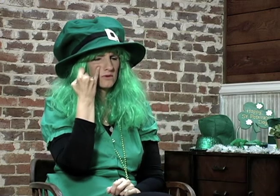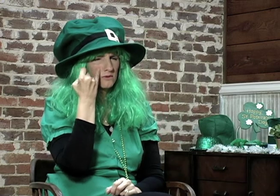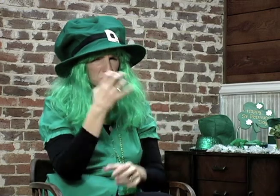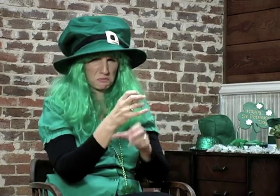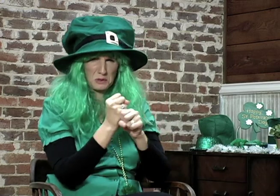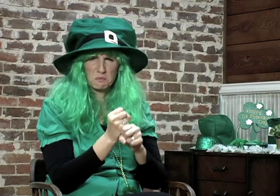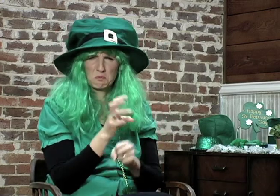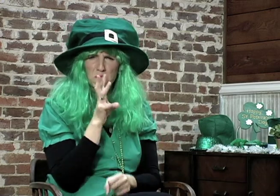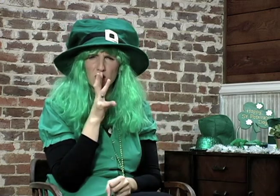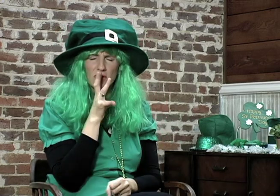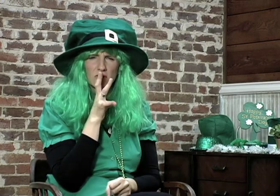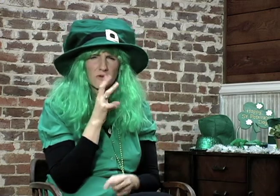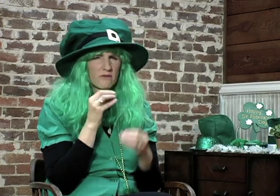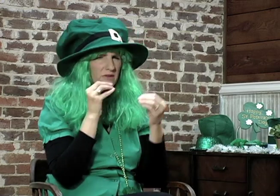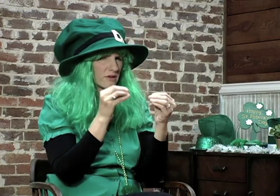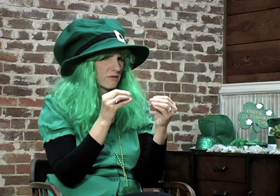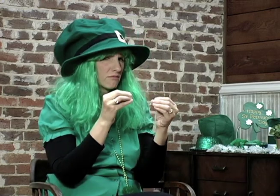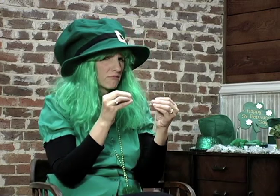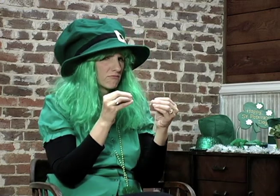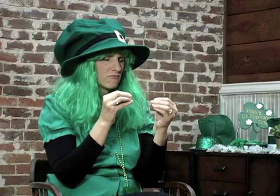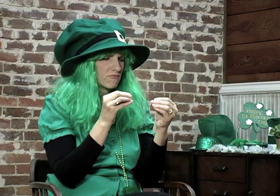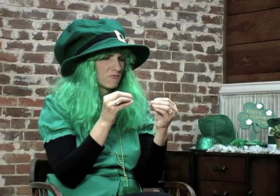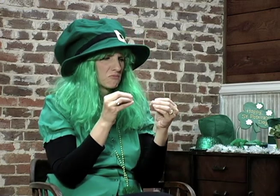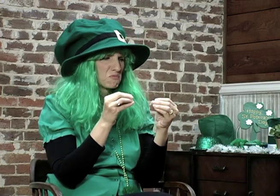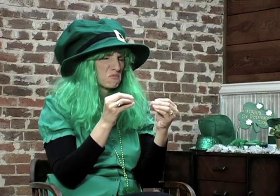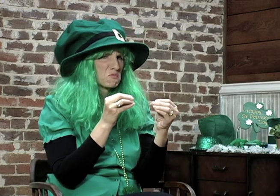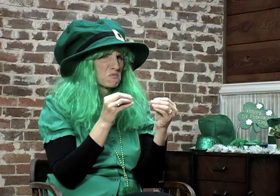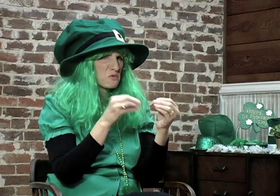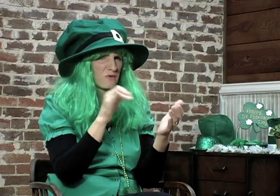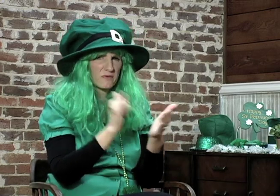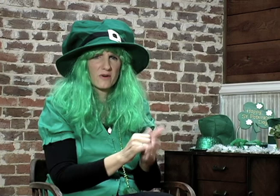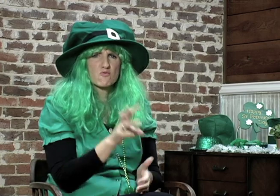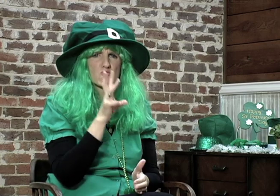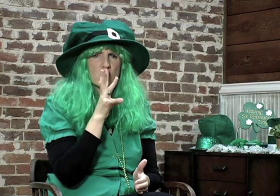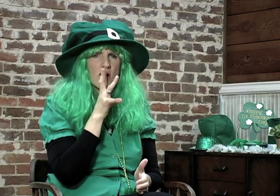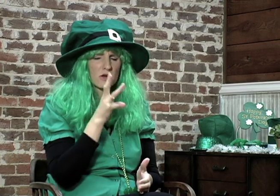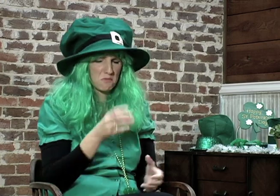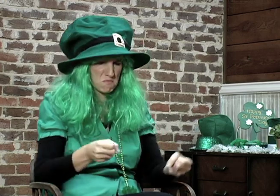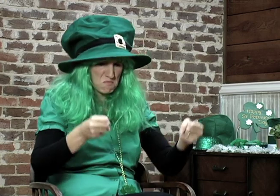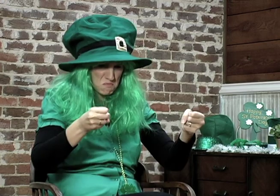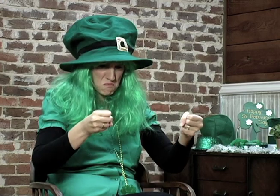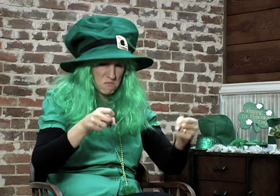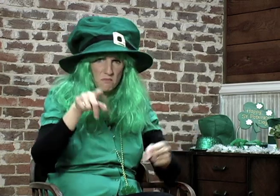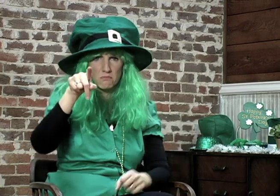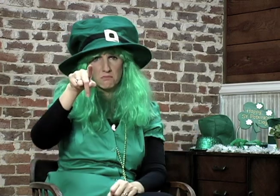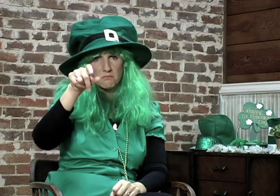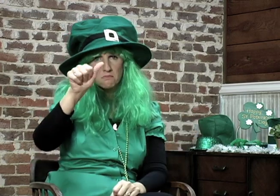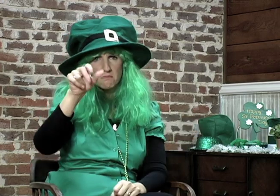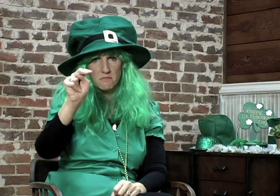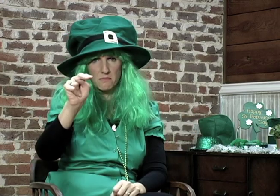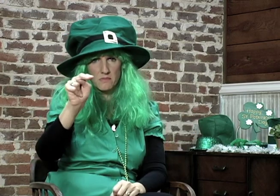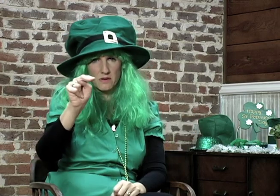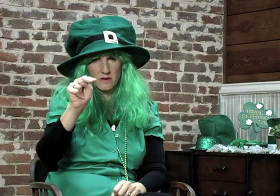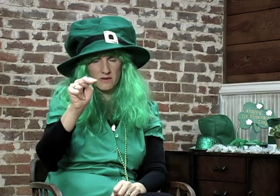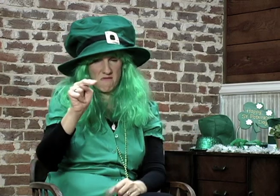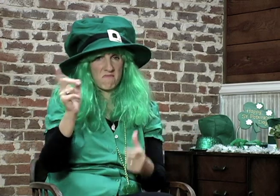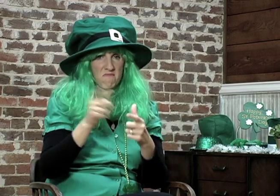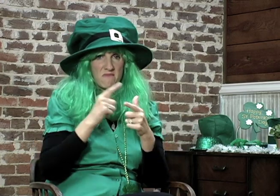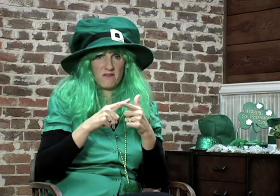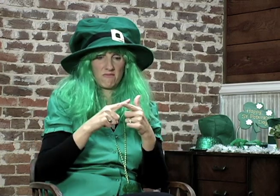Suppose you take some water and you put that water in a pan. And